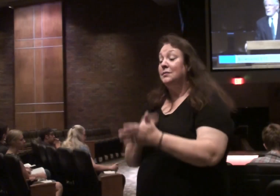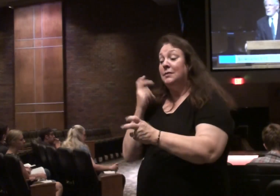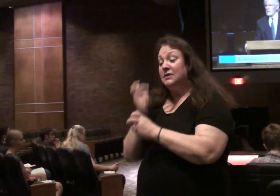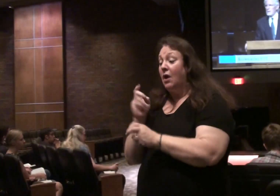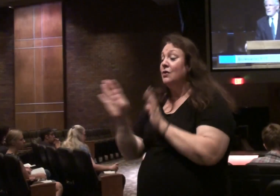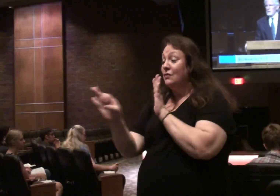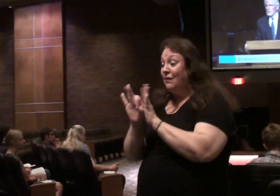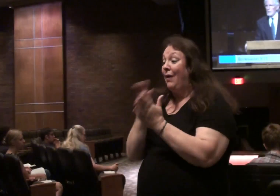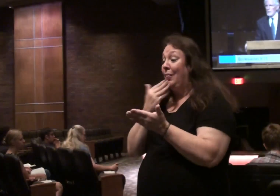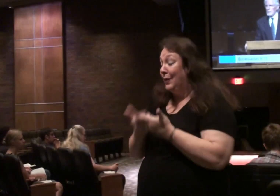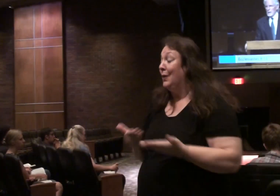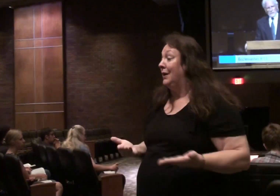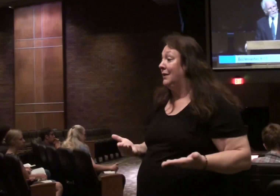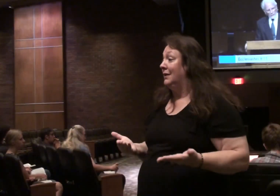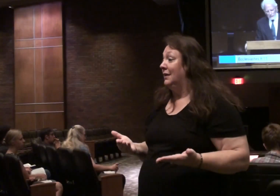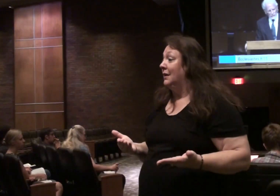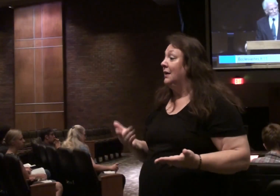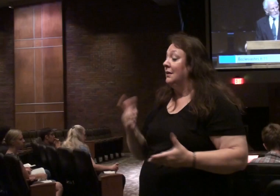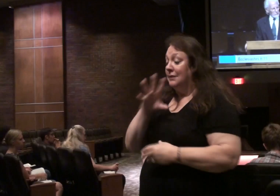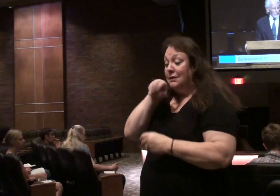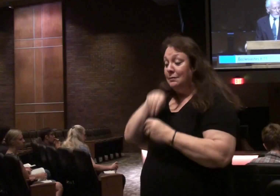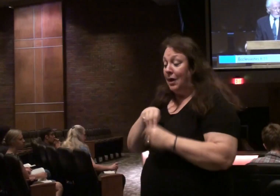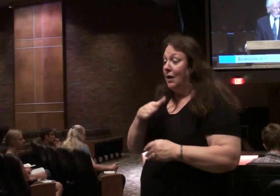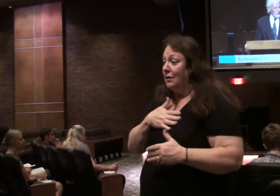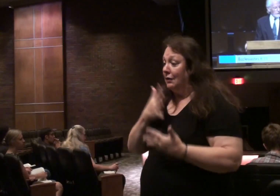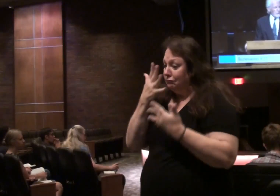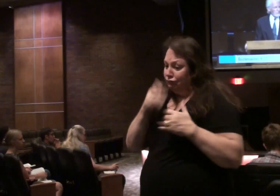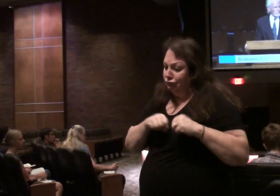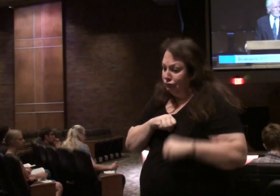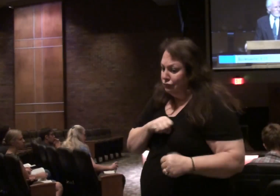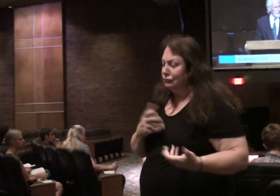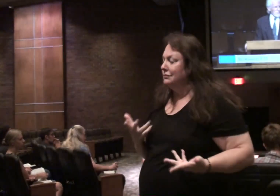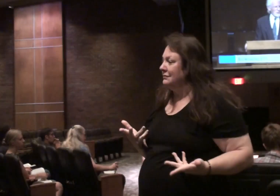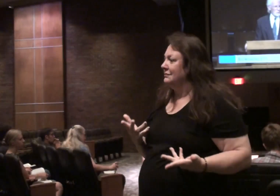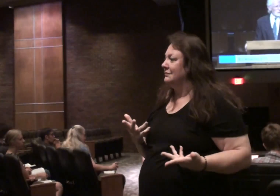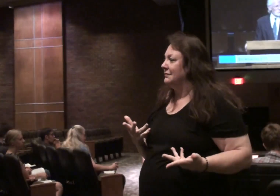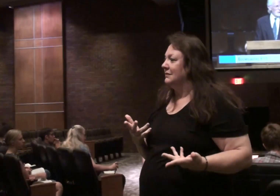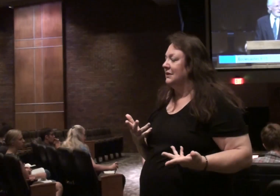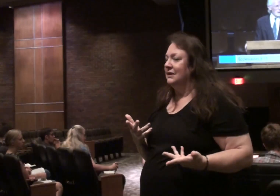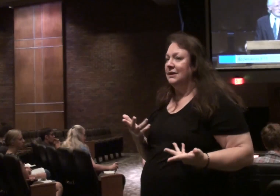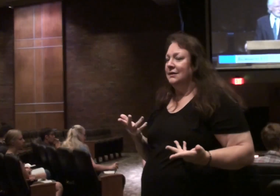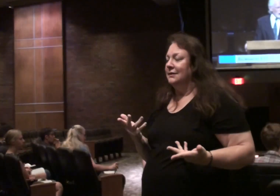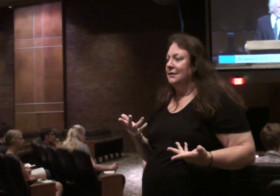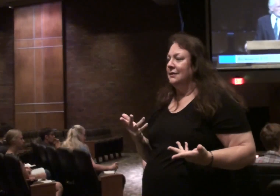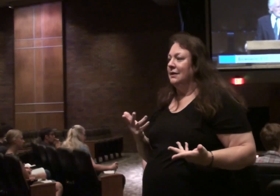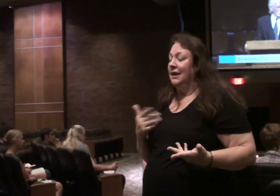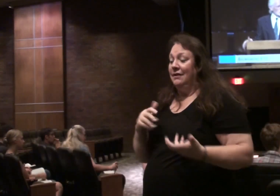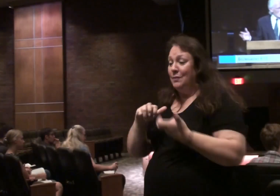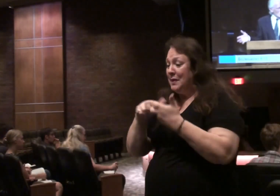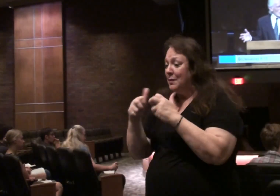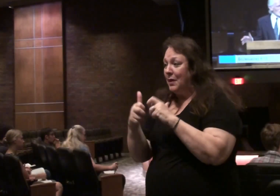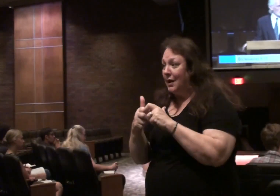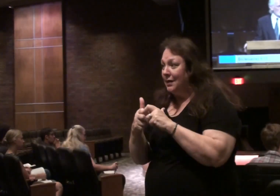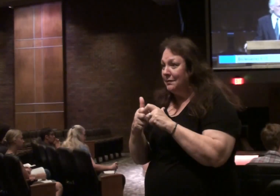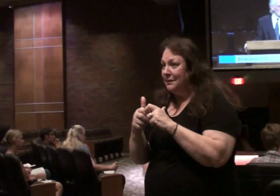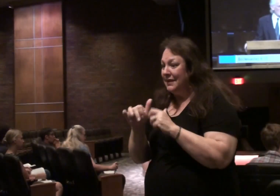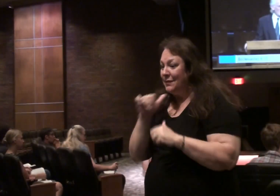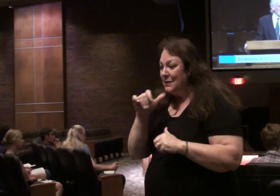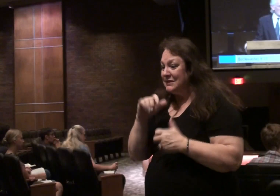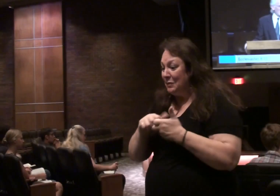good. Because that's part of the grief. I mean, it wouldn't be a trial if it wasn't a